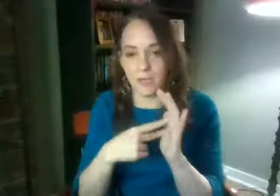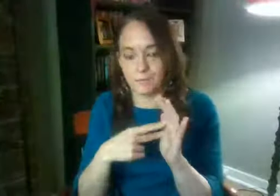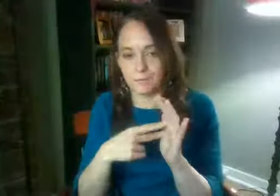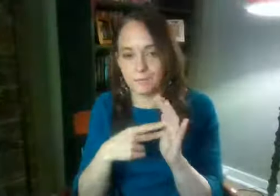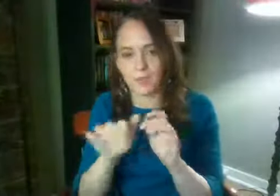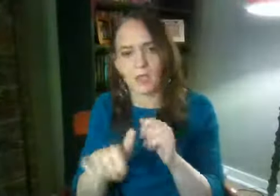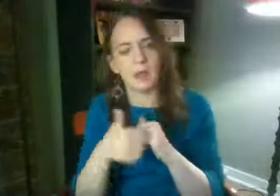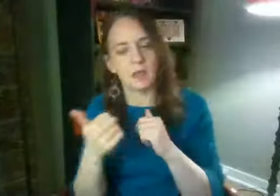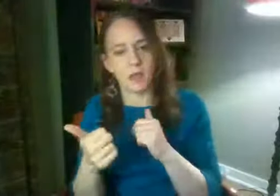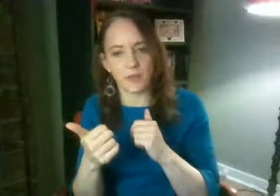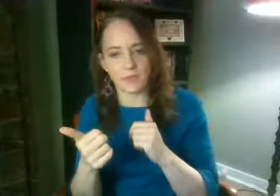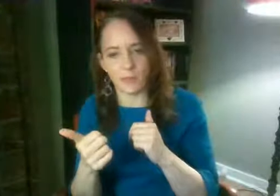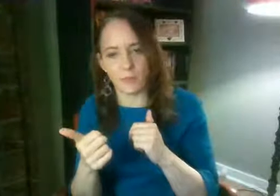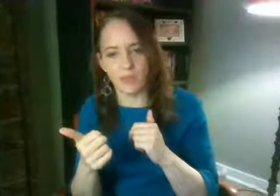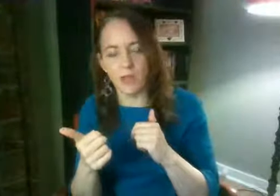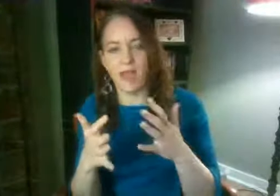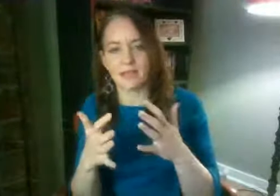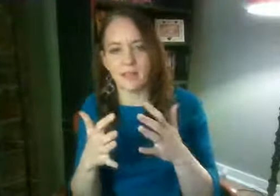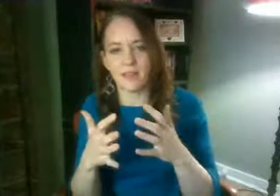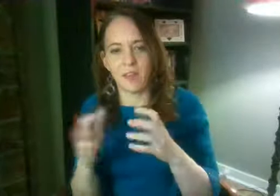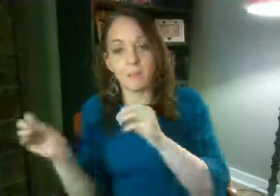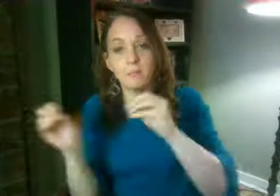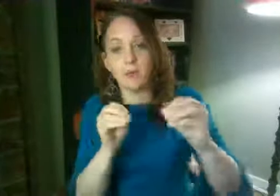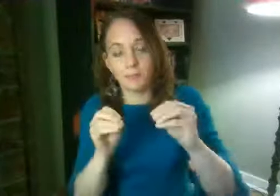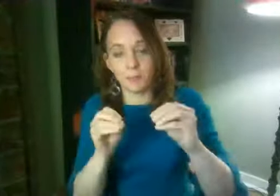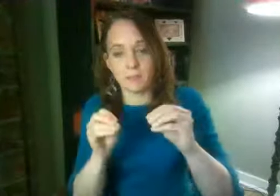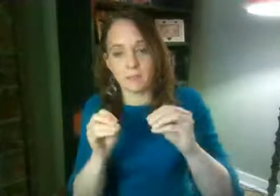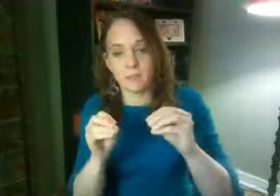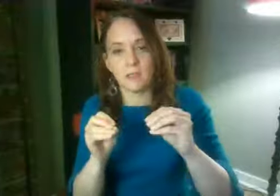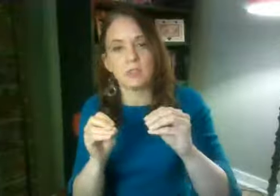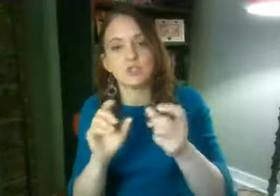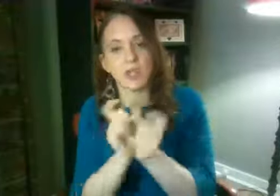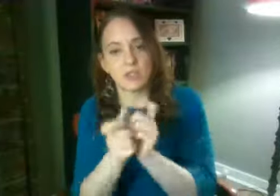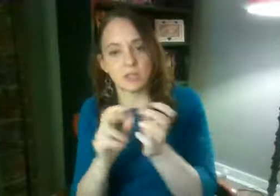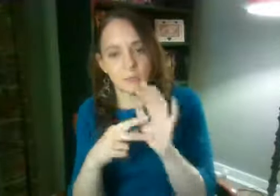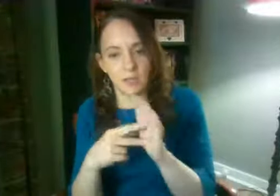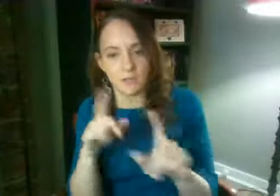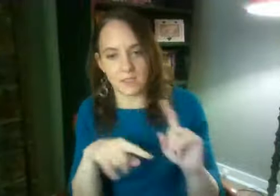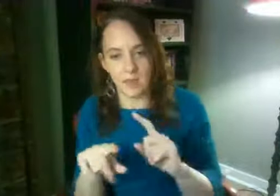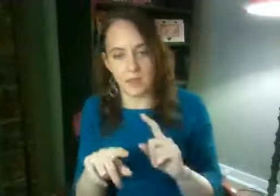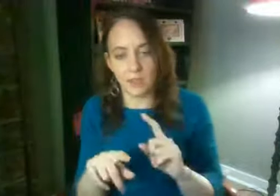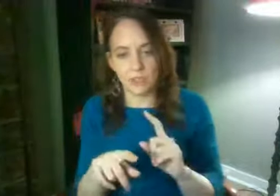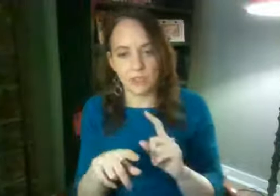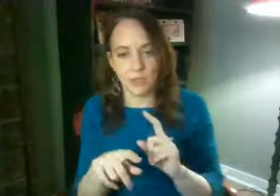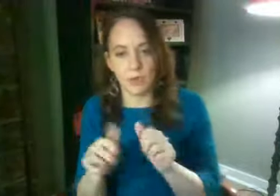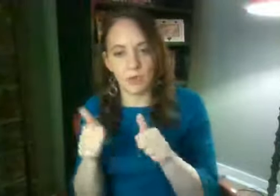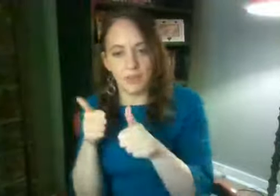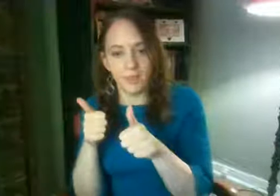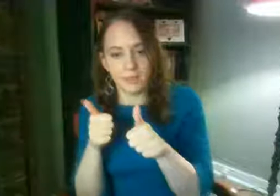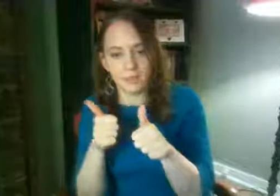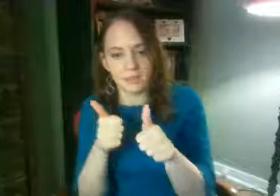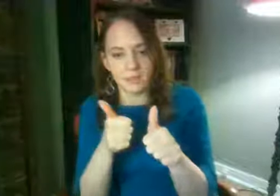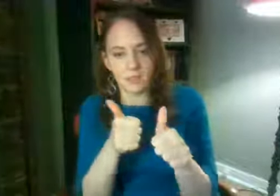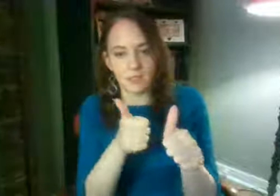meaning. Another example, I said that movement changes the meaning of the sign. So this